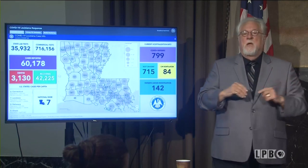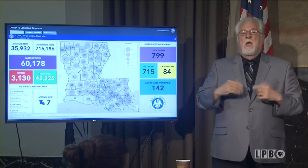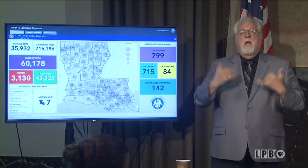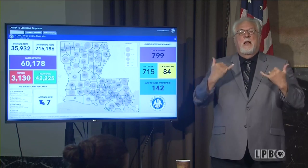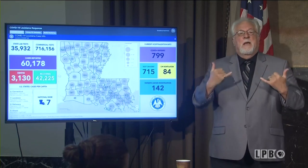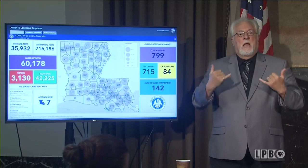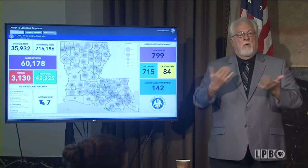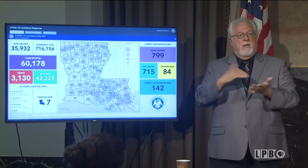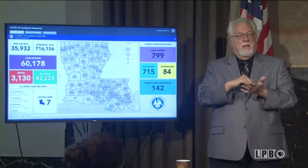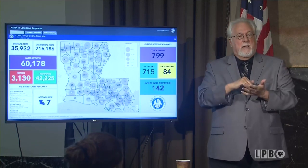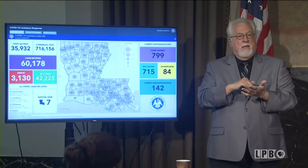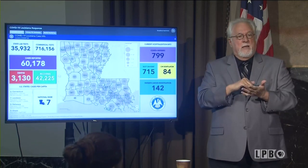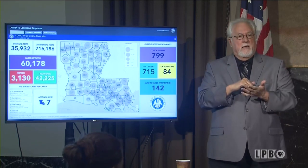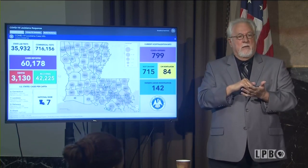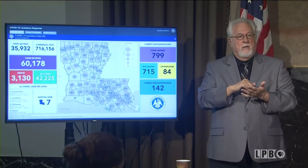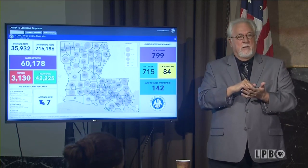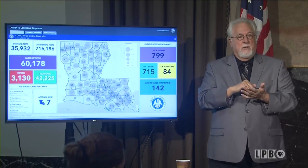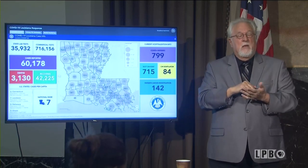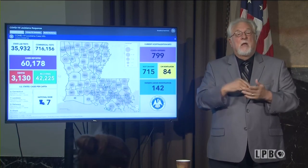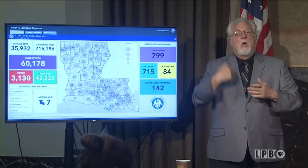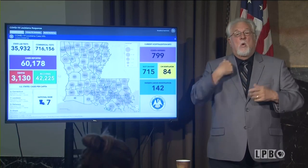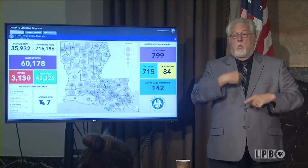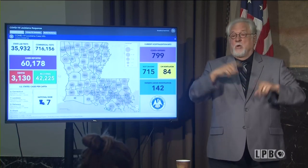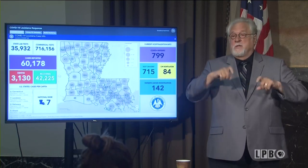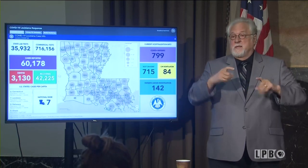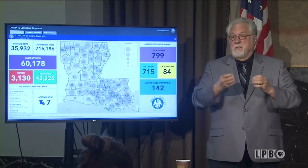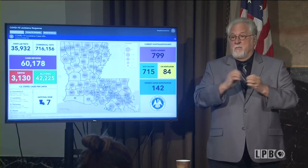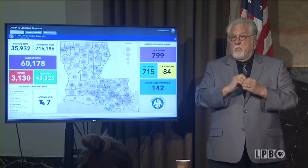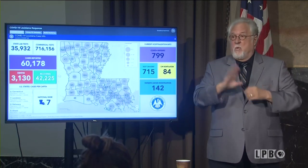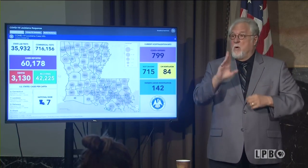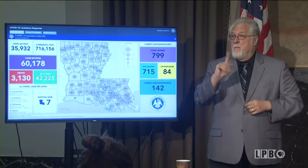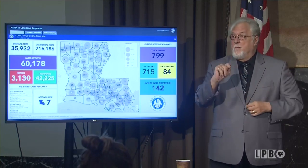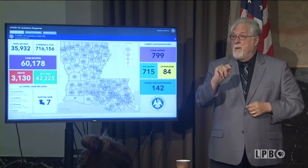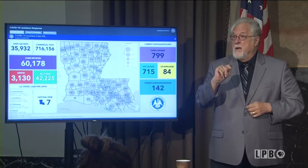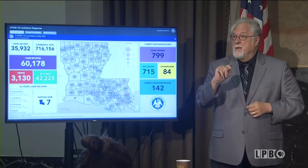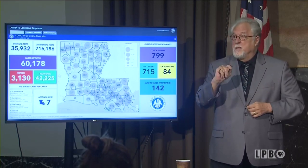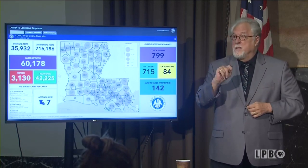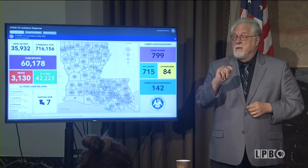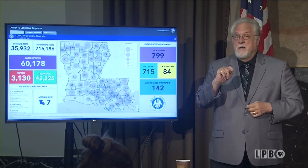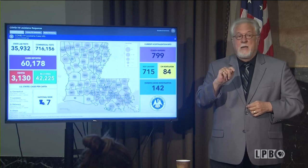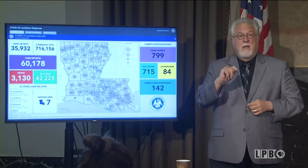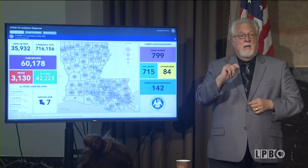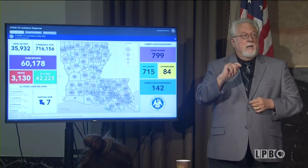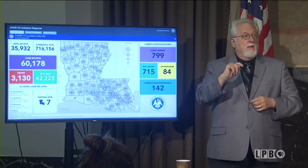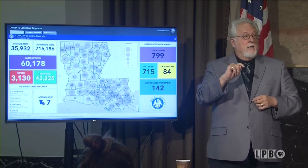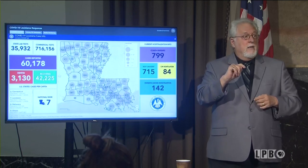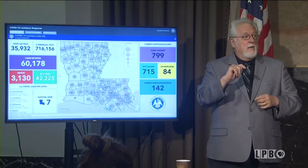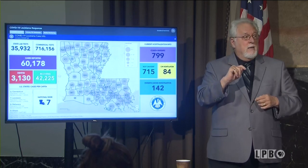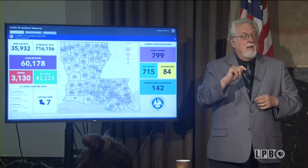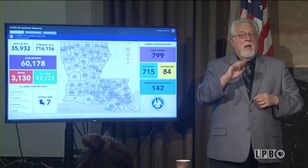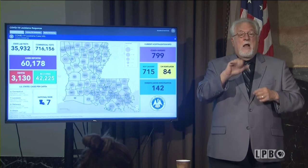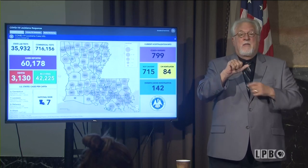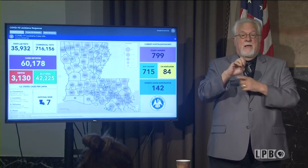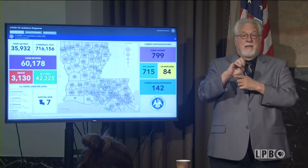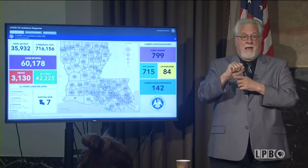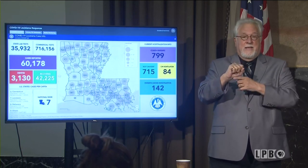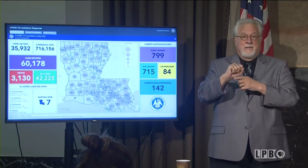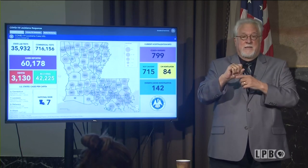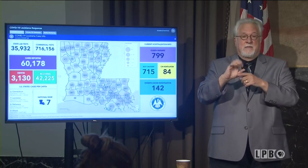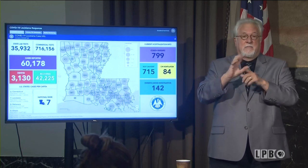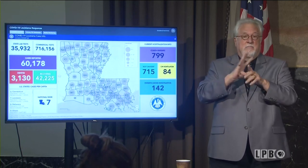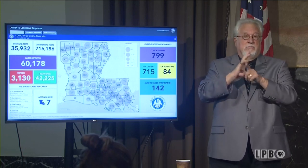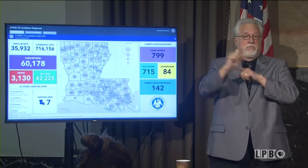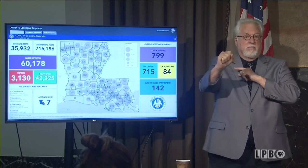And again, yeah, we are testing more, but the case growth is outpacing our testing as evidenced by